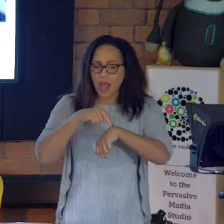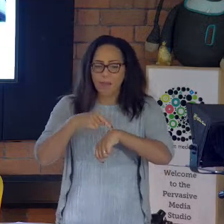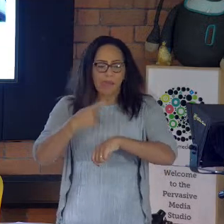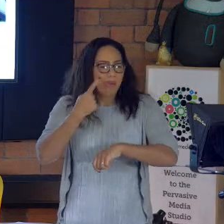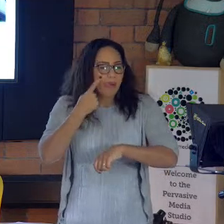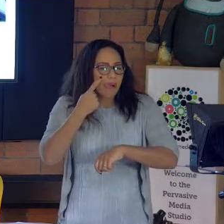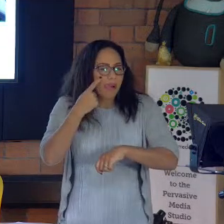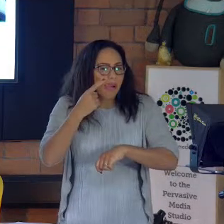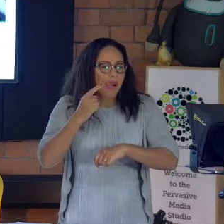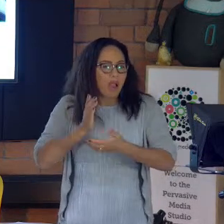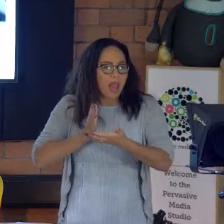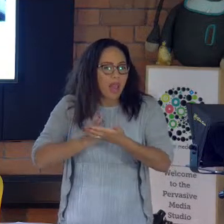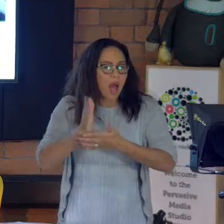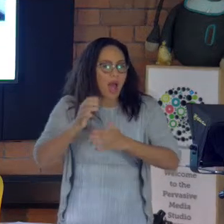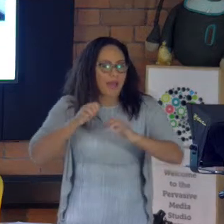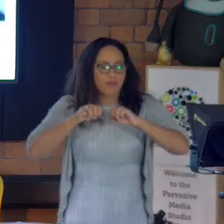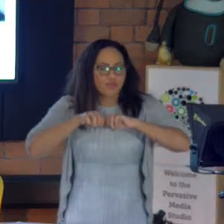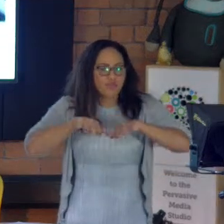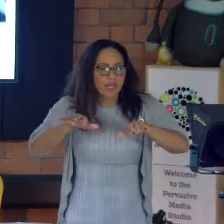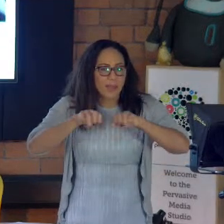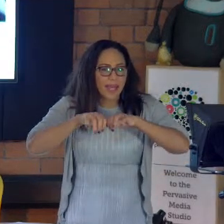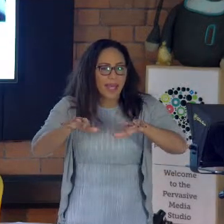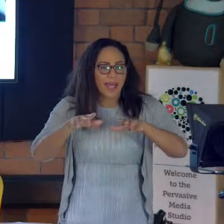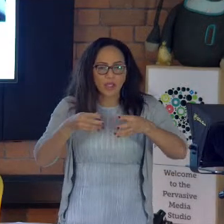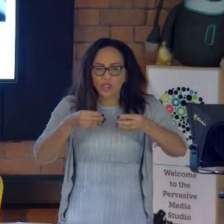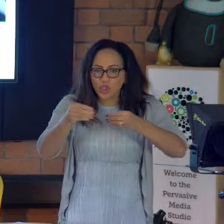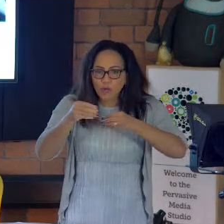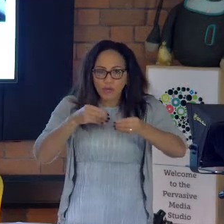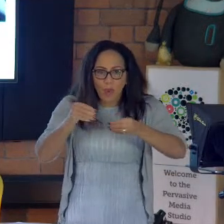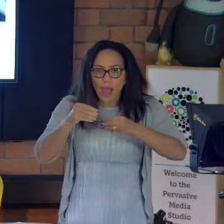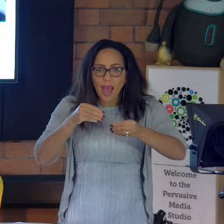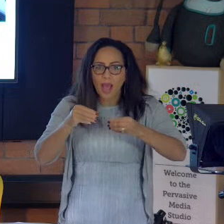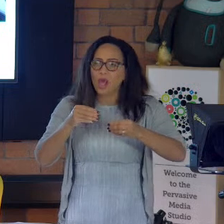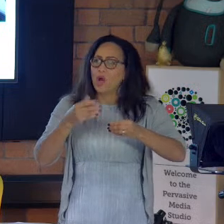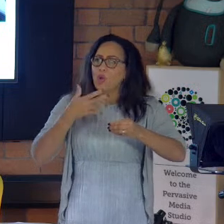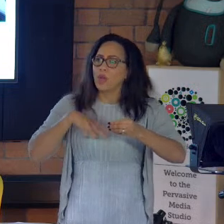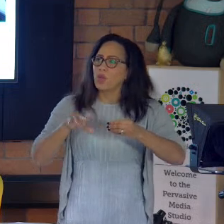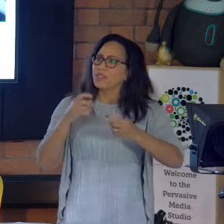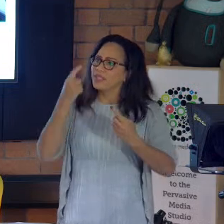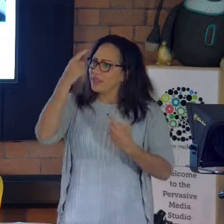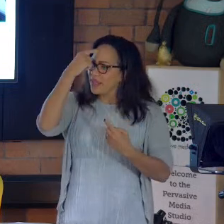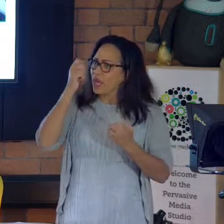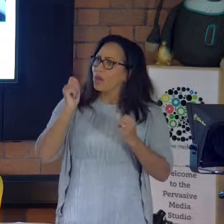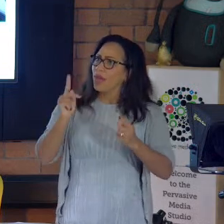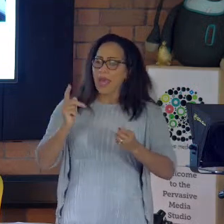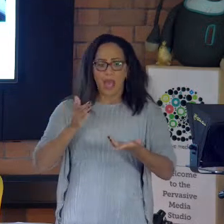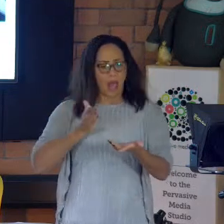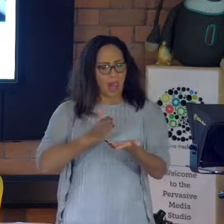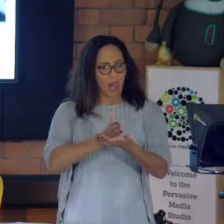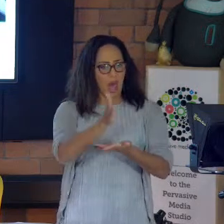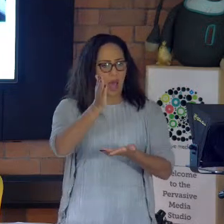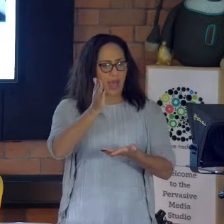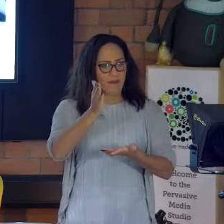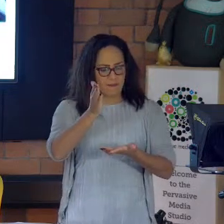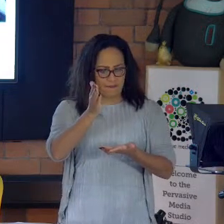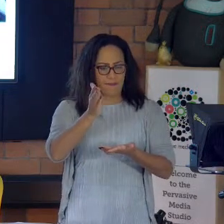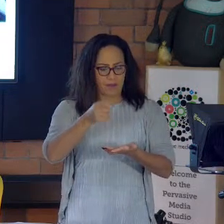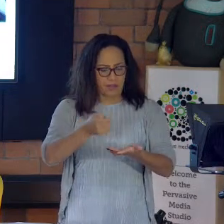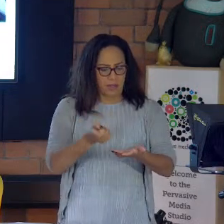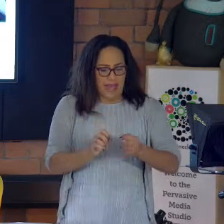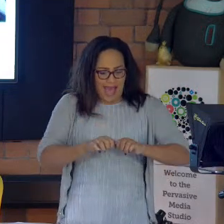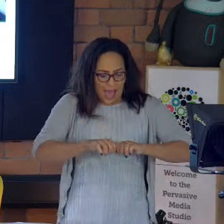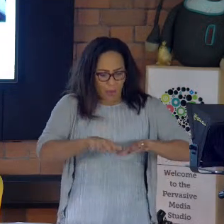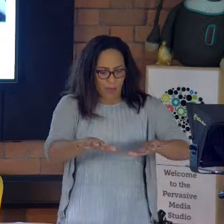streaming softwares. Our idea was to find a way to overlay Javier live performance output with my live